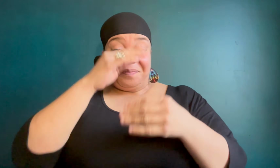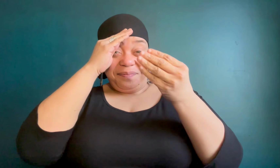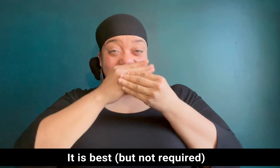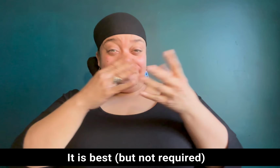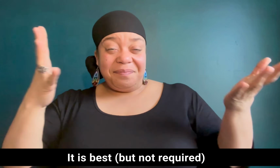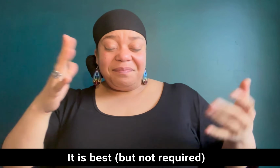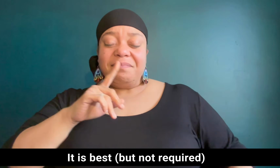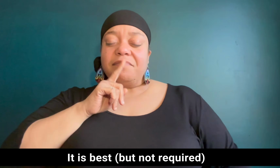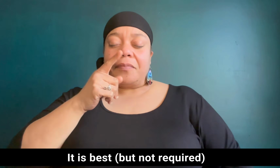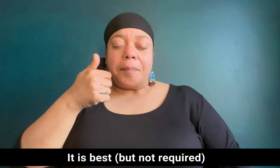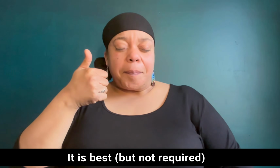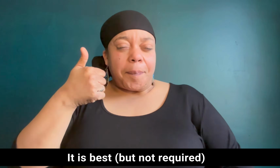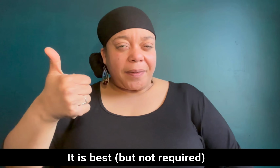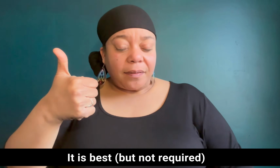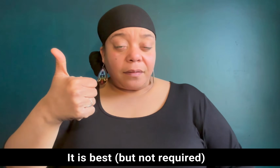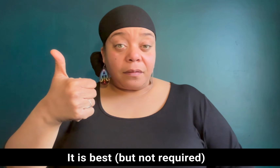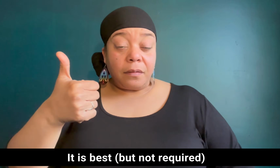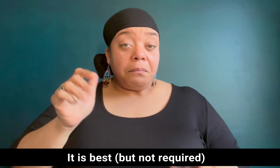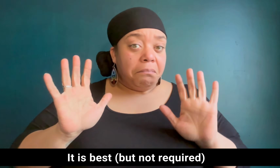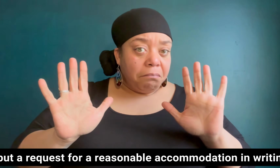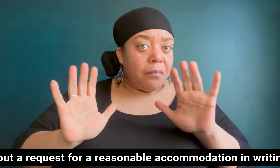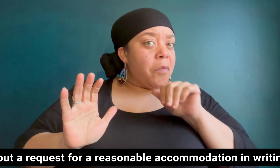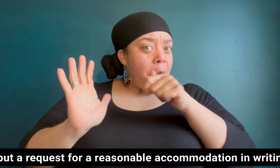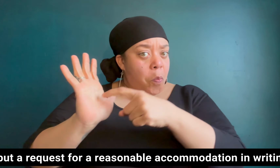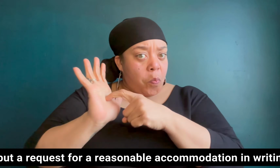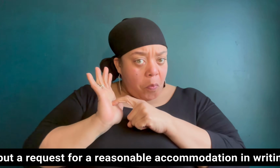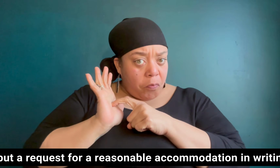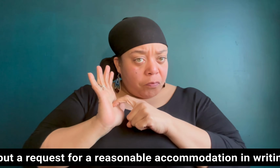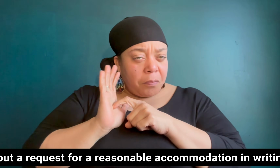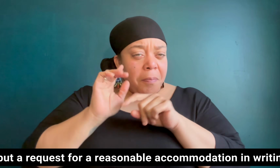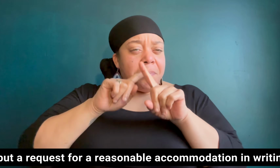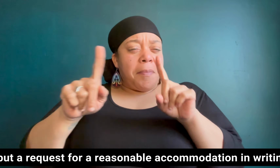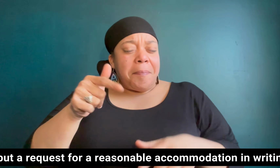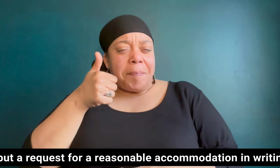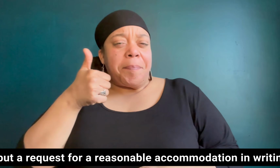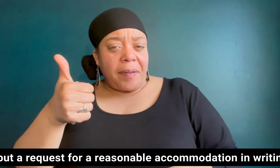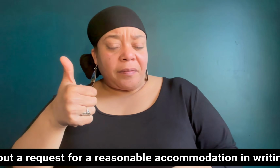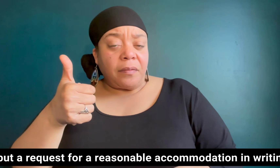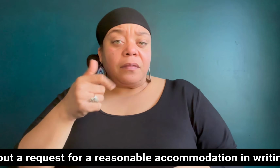It is best, but not required, to put a request for a reasonable accommodation in writing.